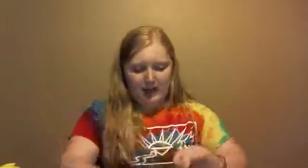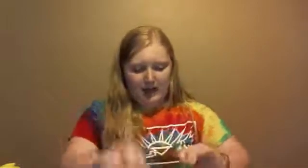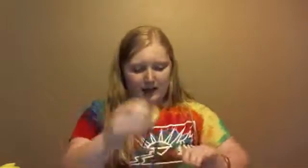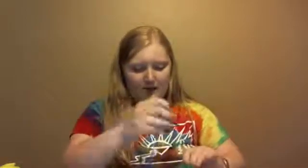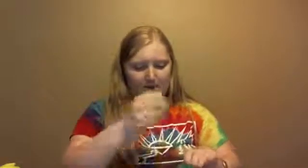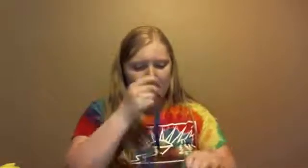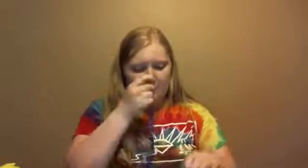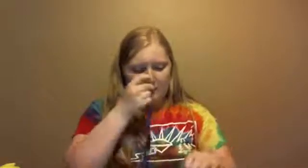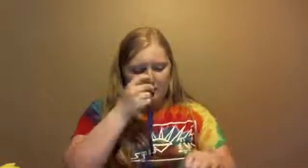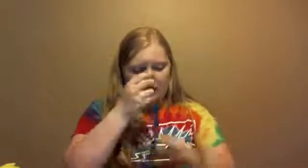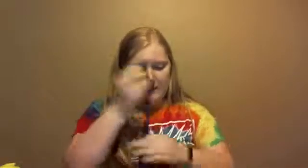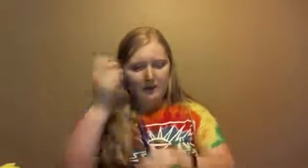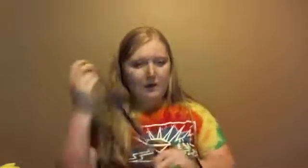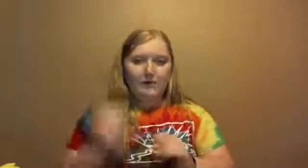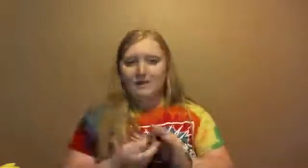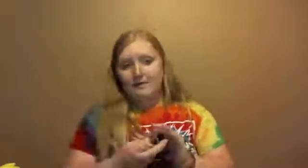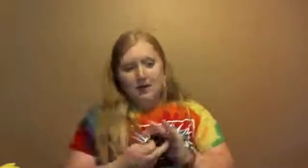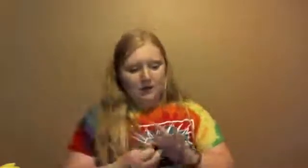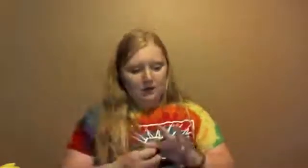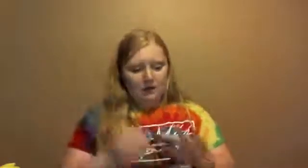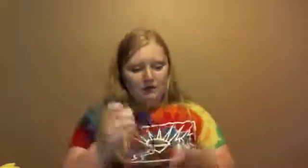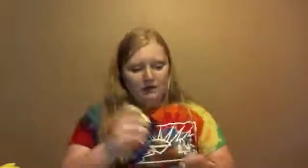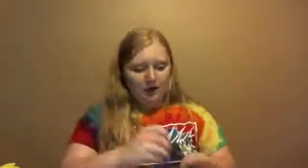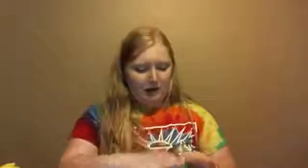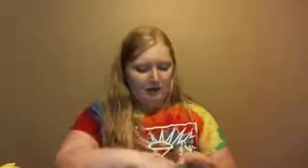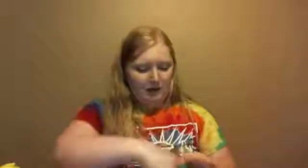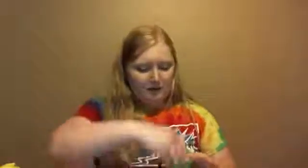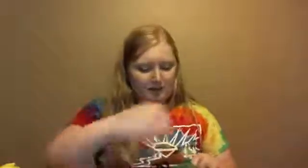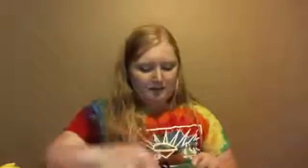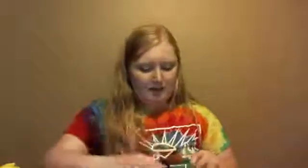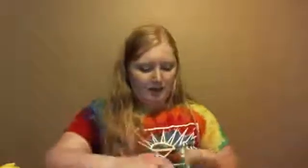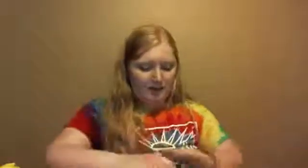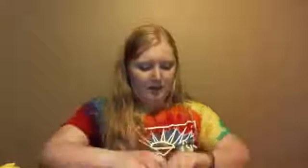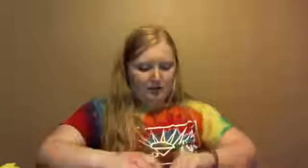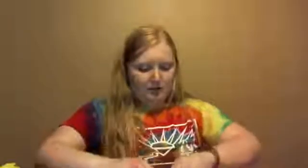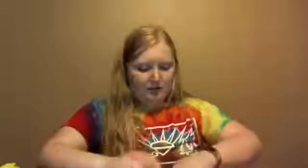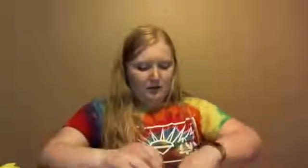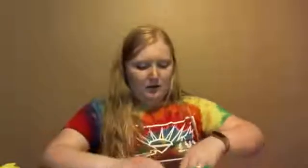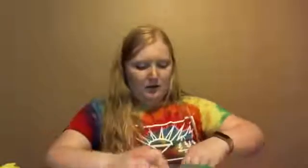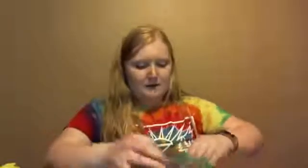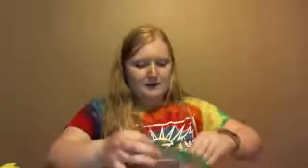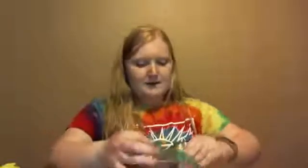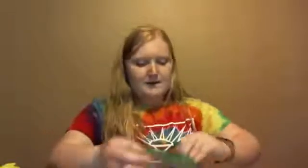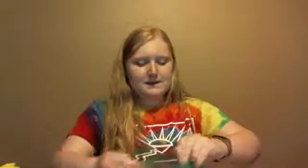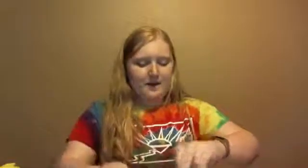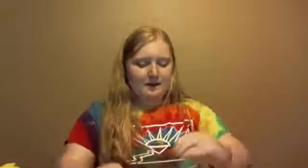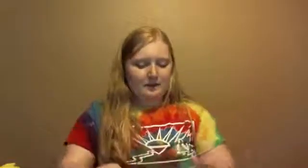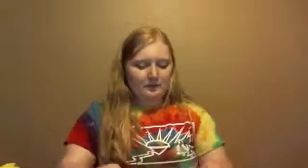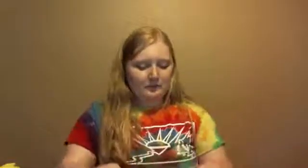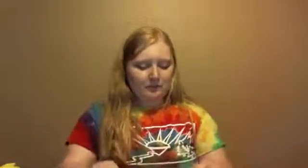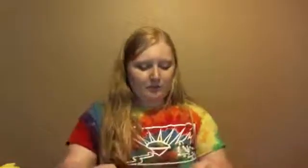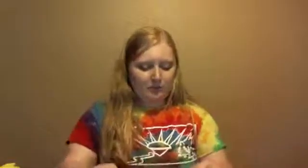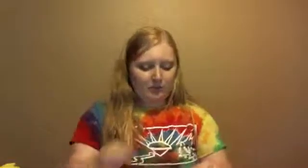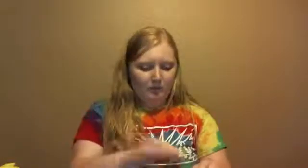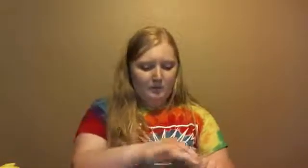bag. And they don't have a smell if we're talking about smell. This one's smell.